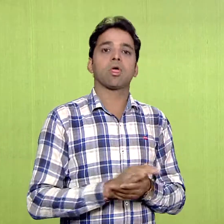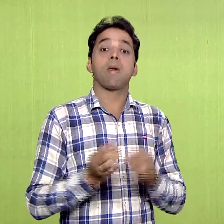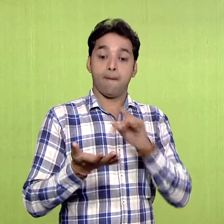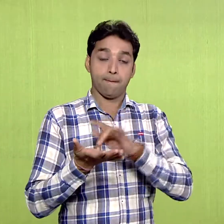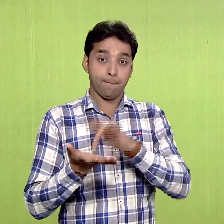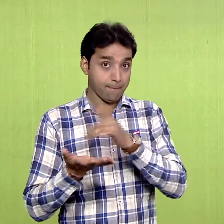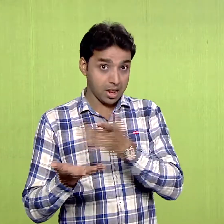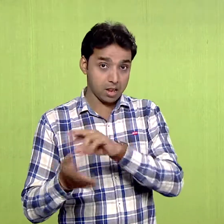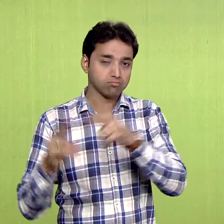palaces,